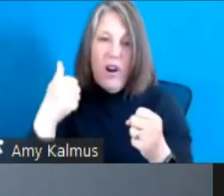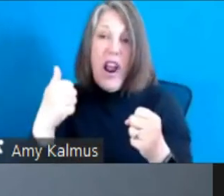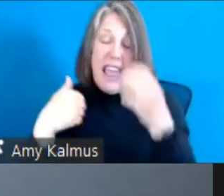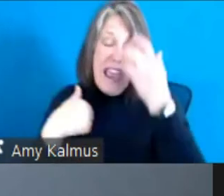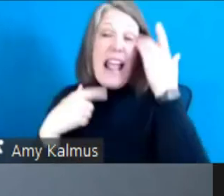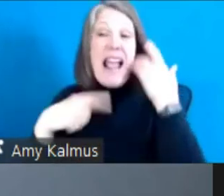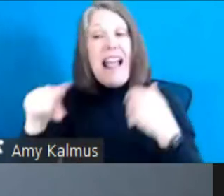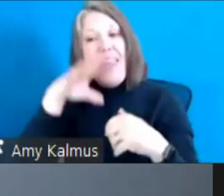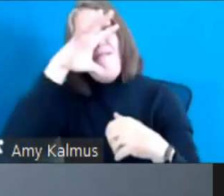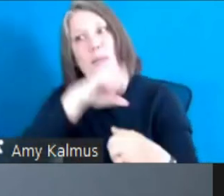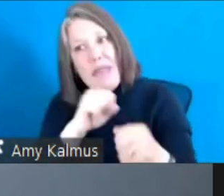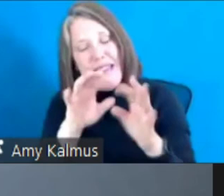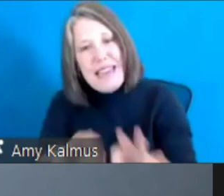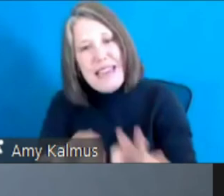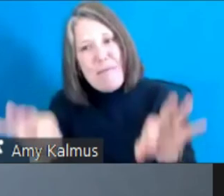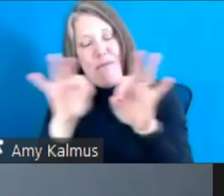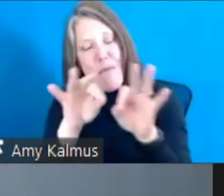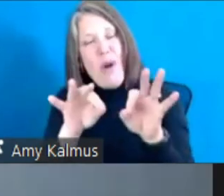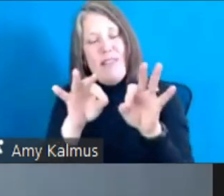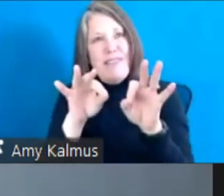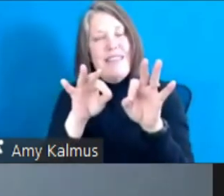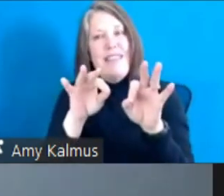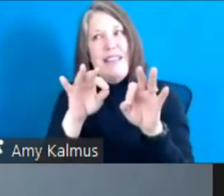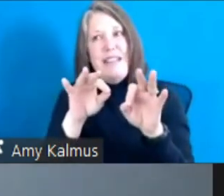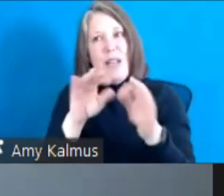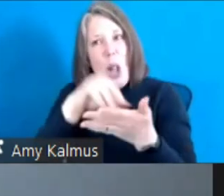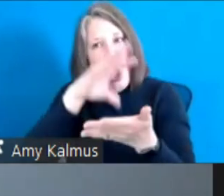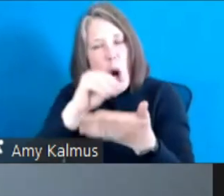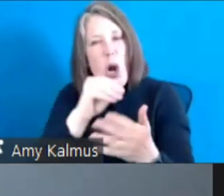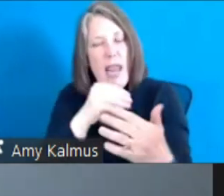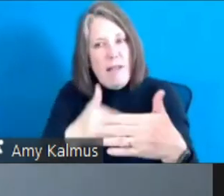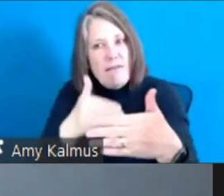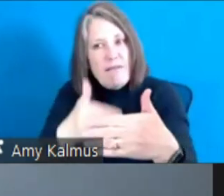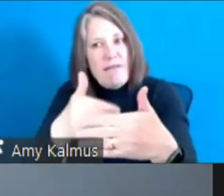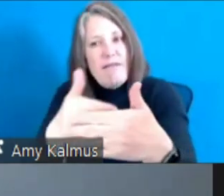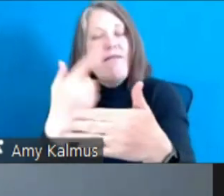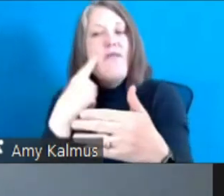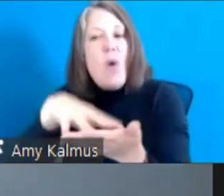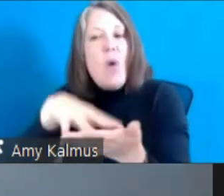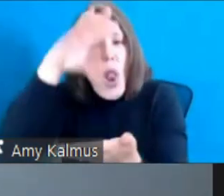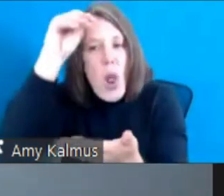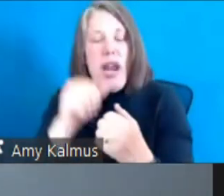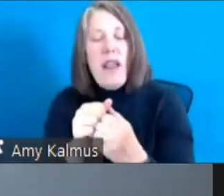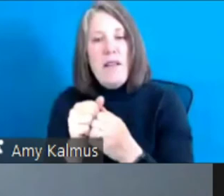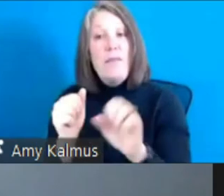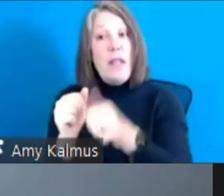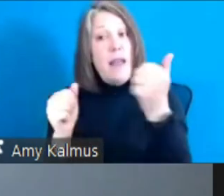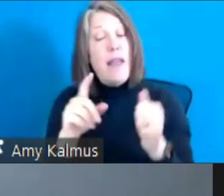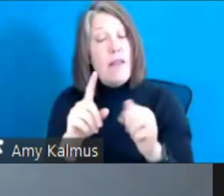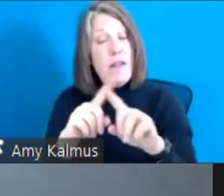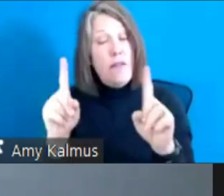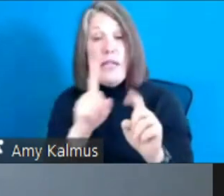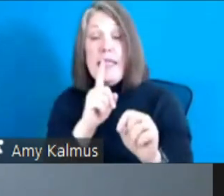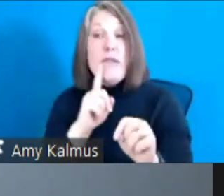important developmental milestones for language learning. Another difference is that schools for the deaf do not have